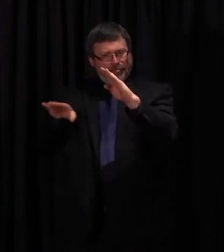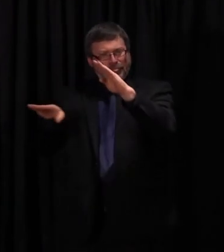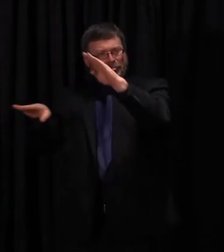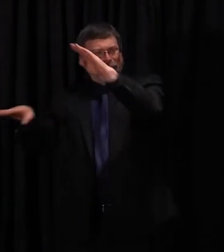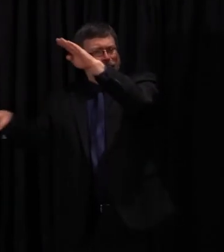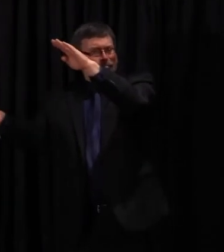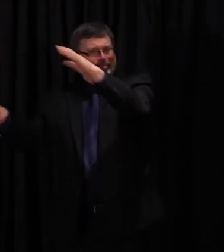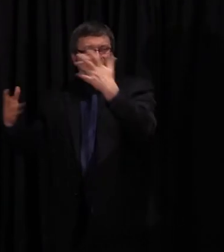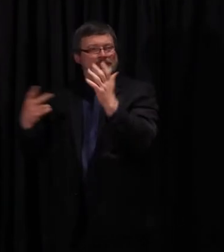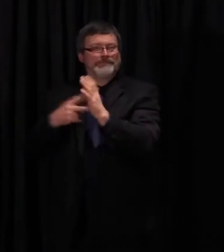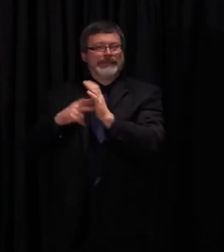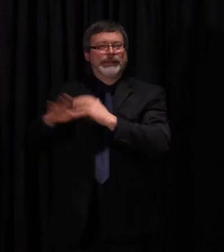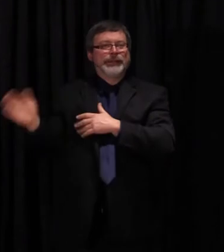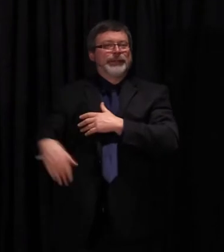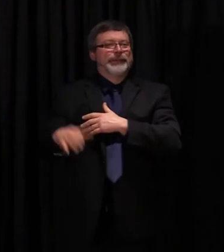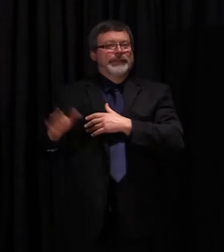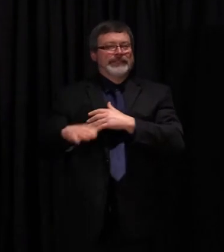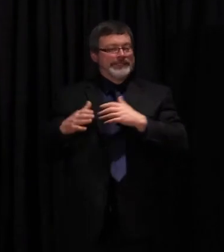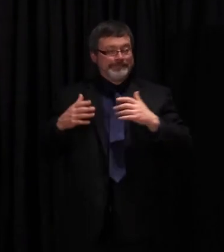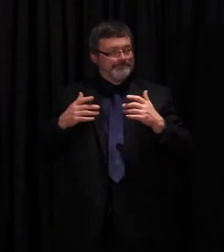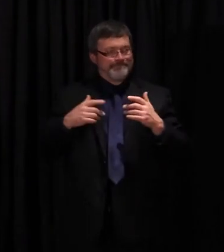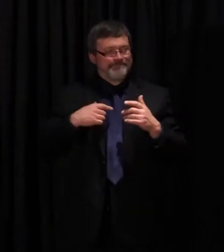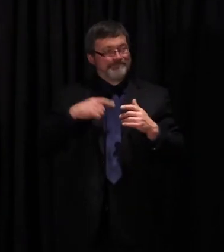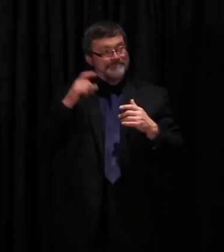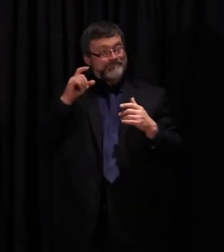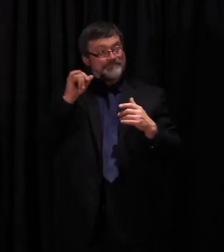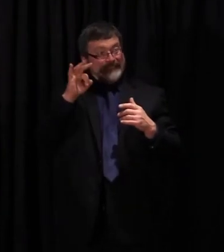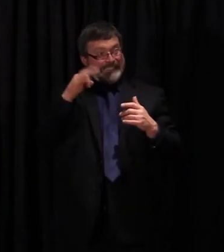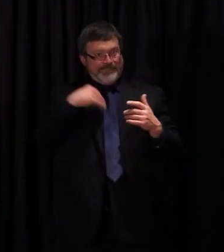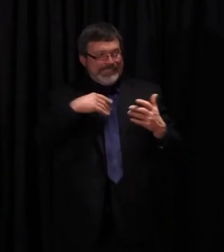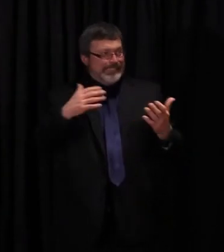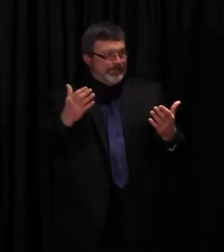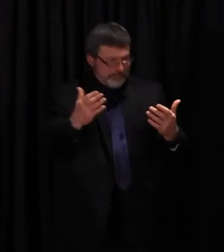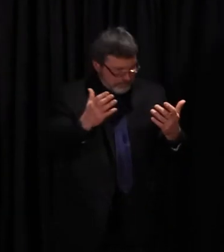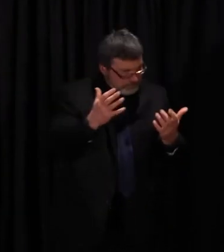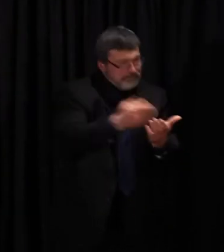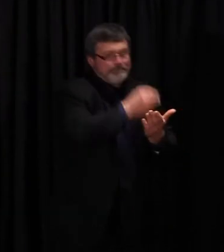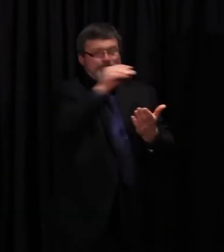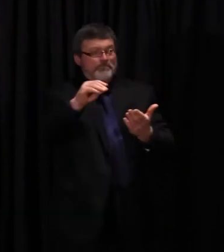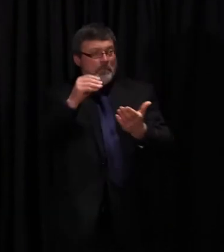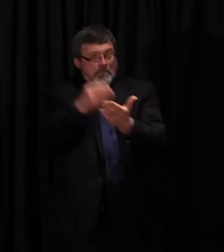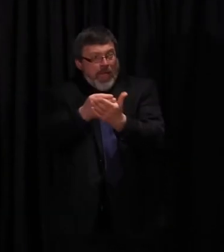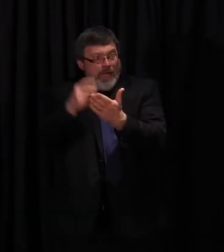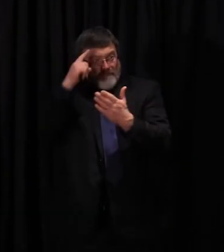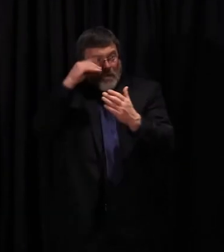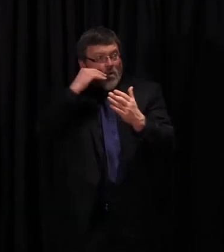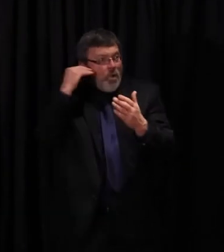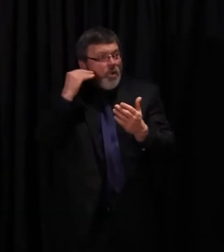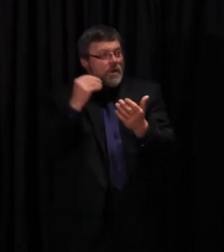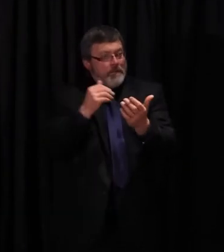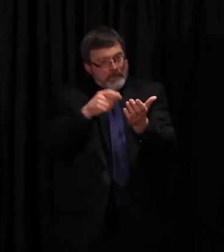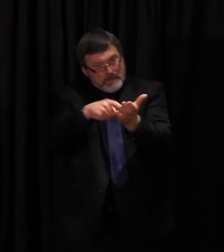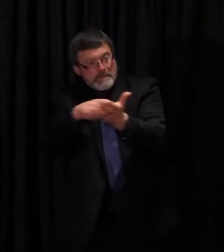But when take-home pay is growing faster than these costs, we're helping people move up.